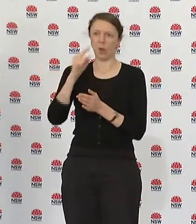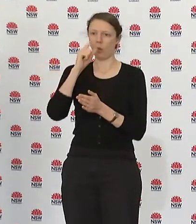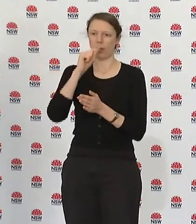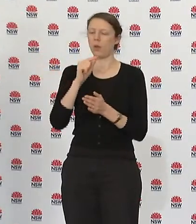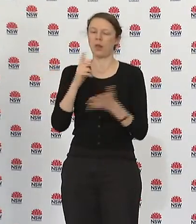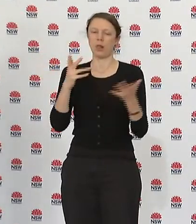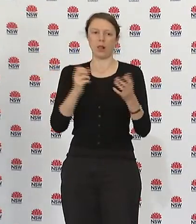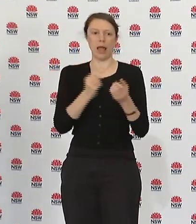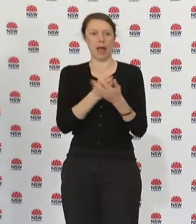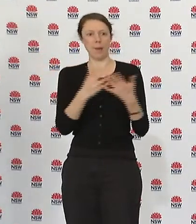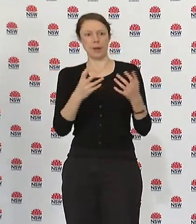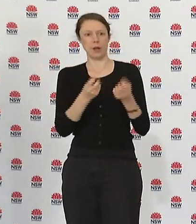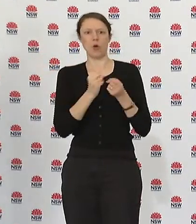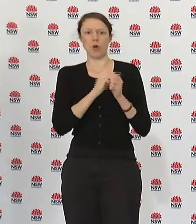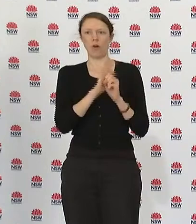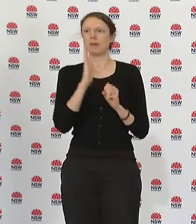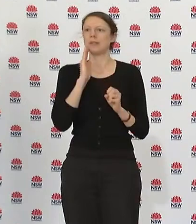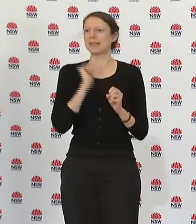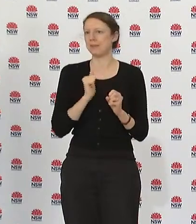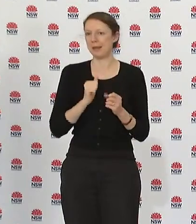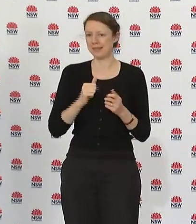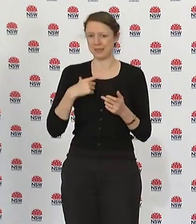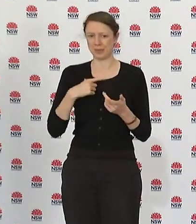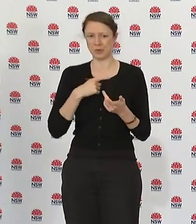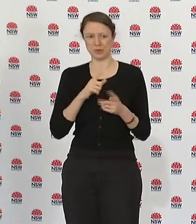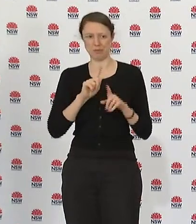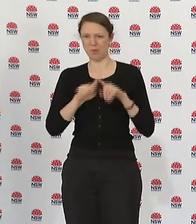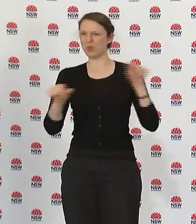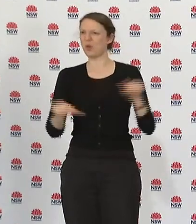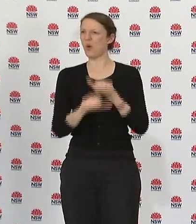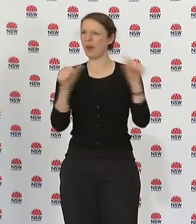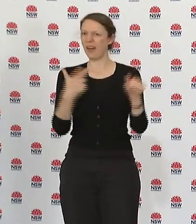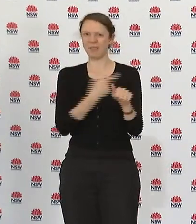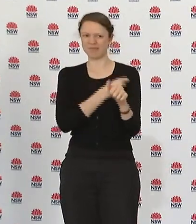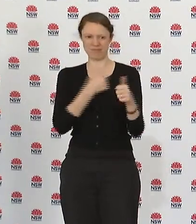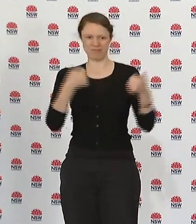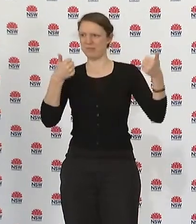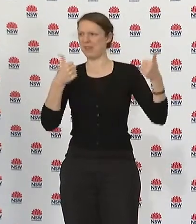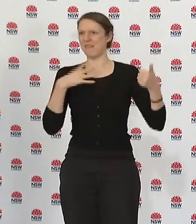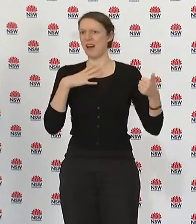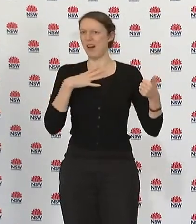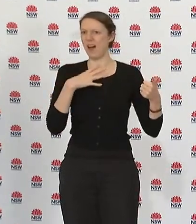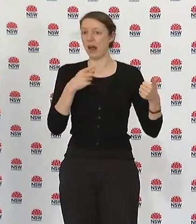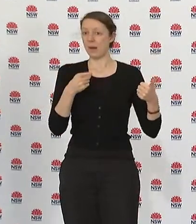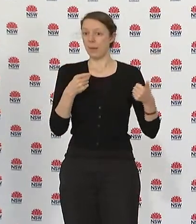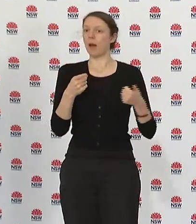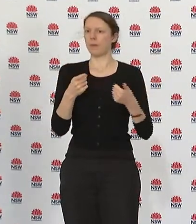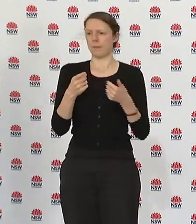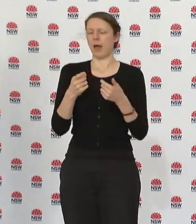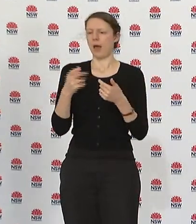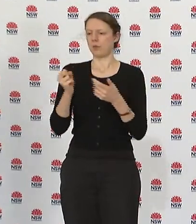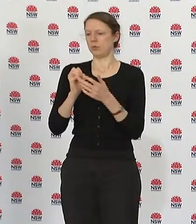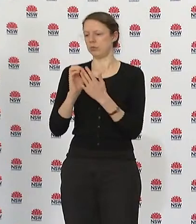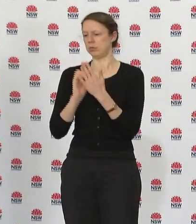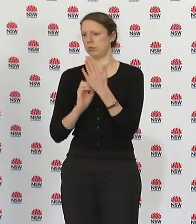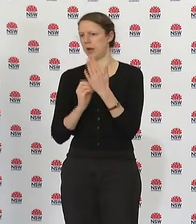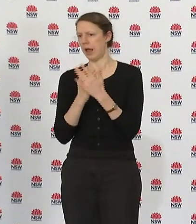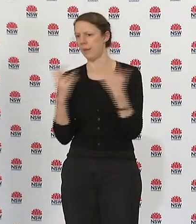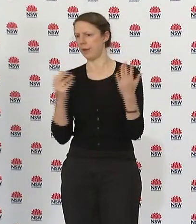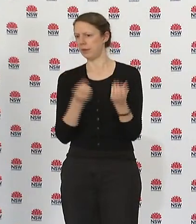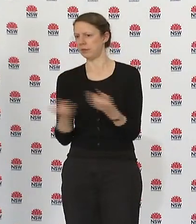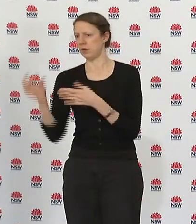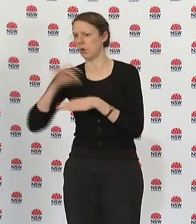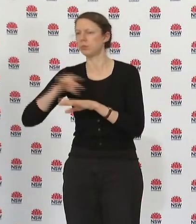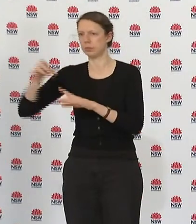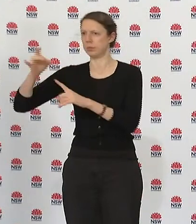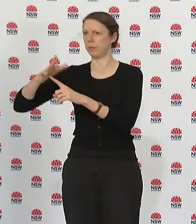of our population is still exposed in the way they are because we don't have those jabs in arms, that's not an option we have now. But that is an